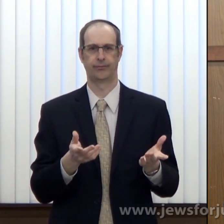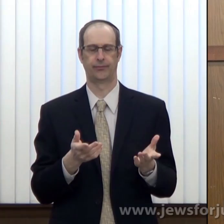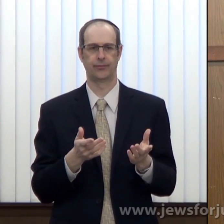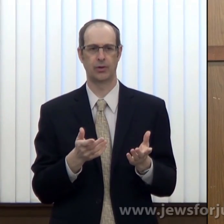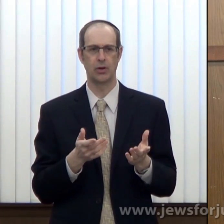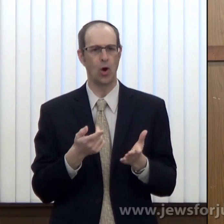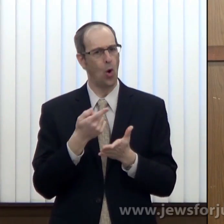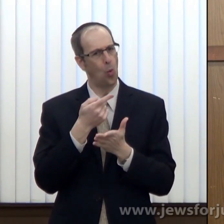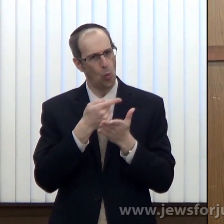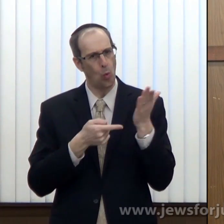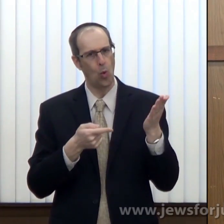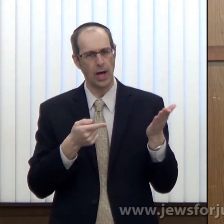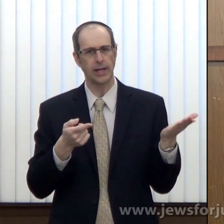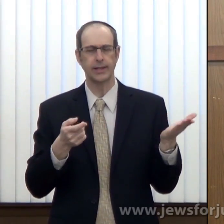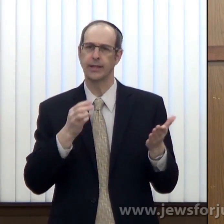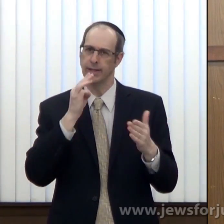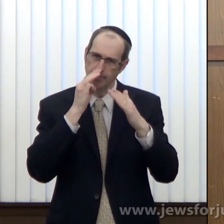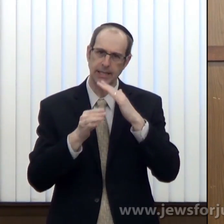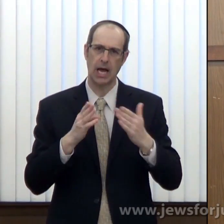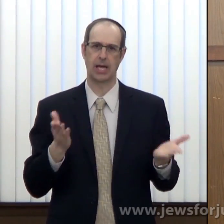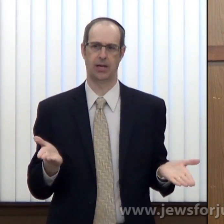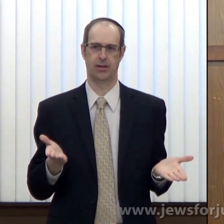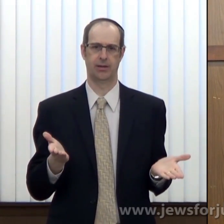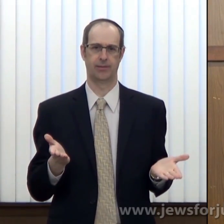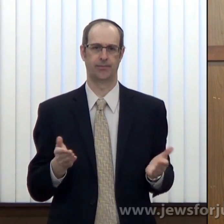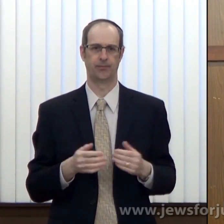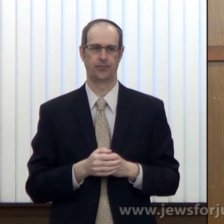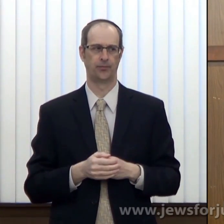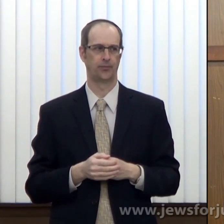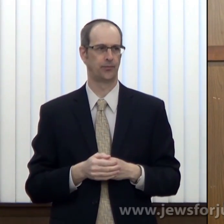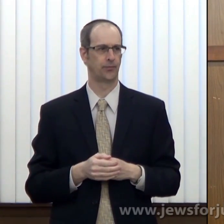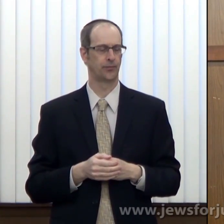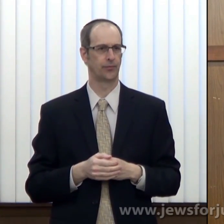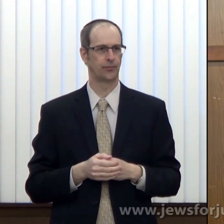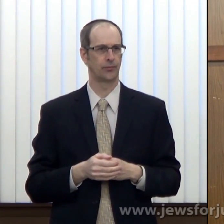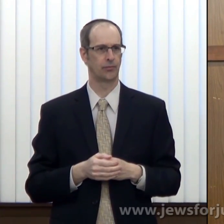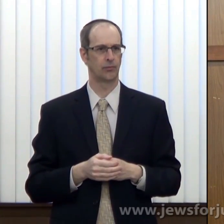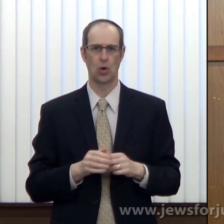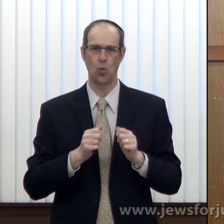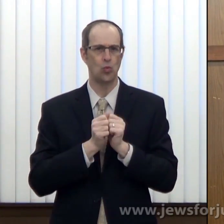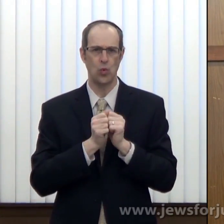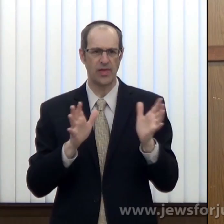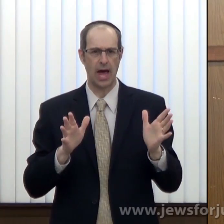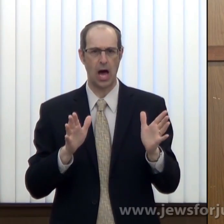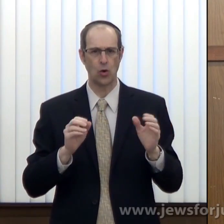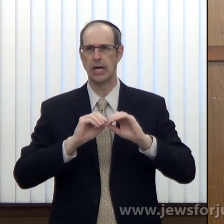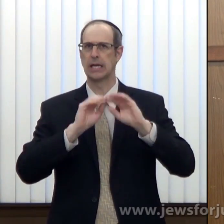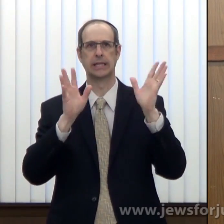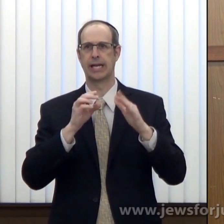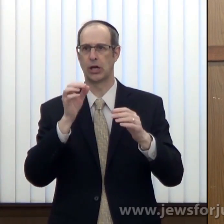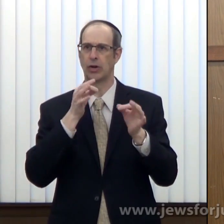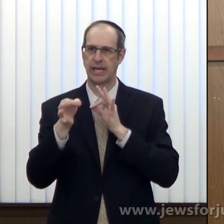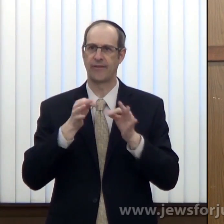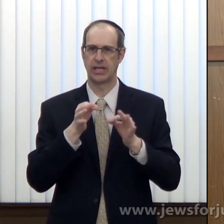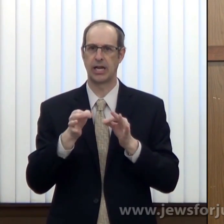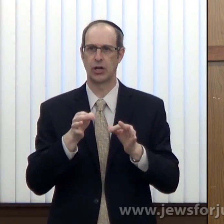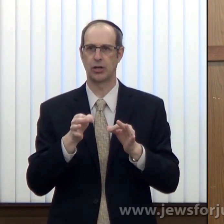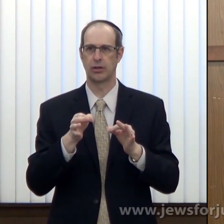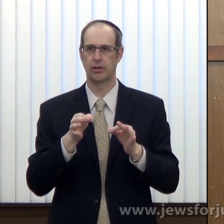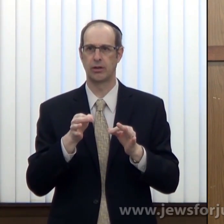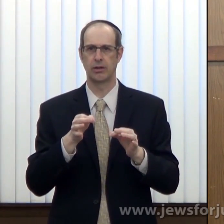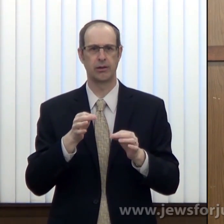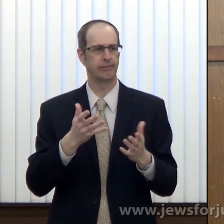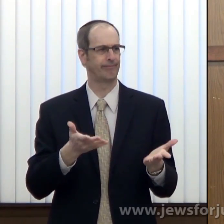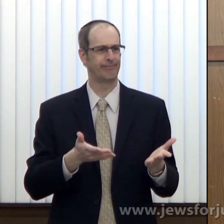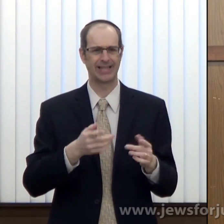of what is the Messiah. Right? Without a clear definition, there's no way